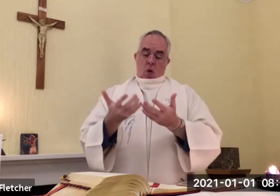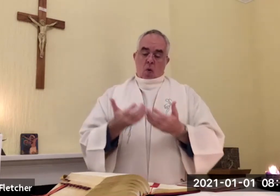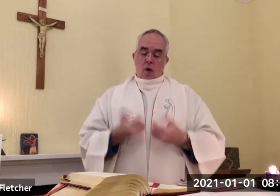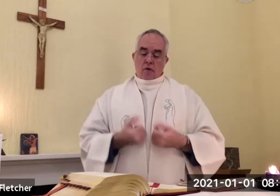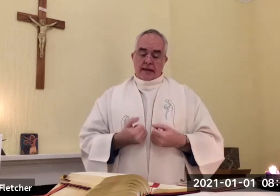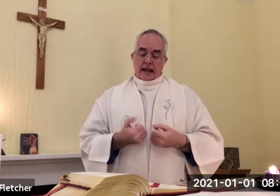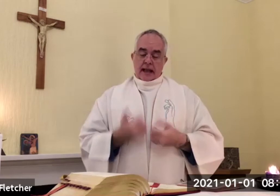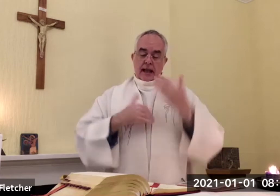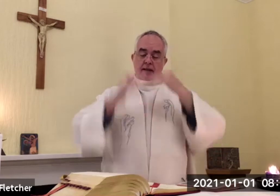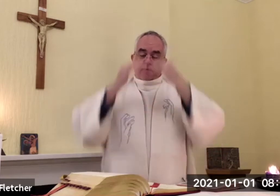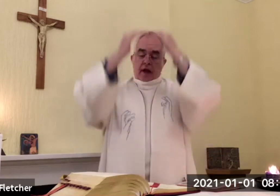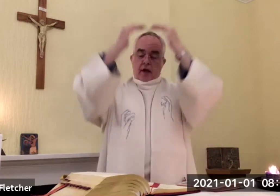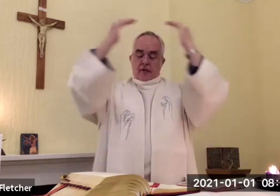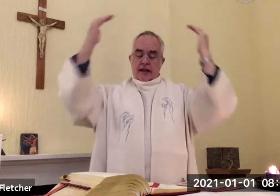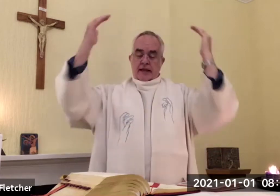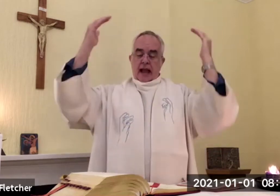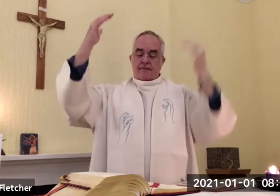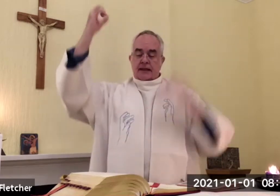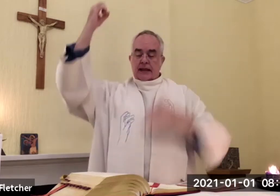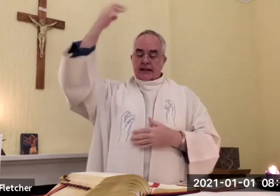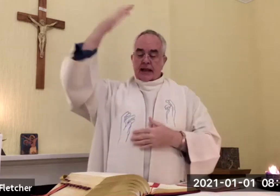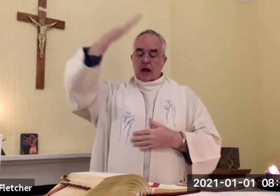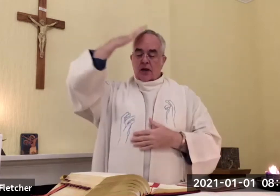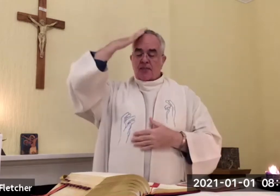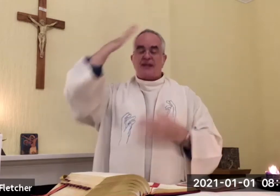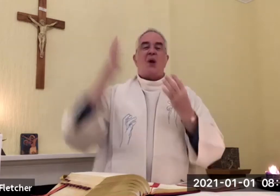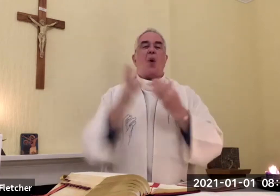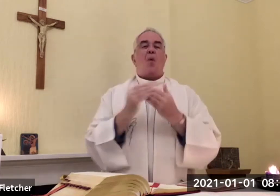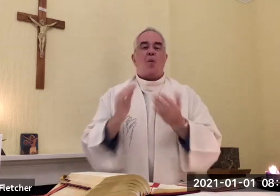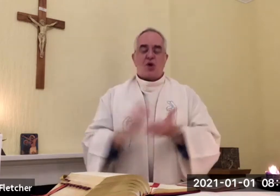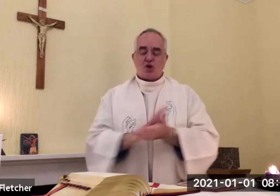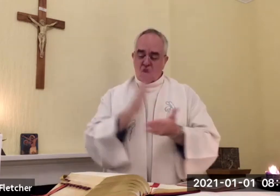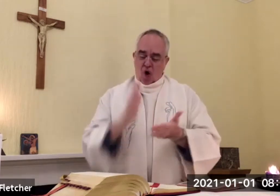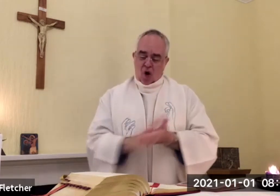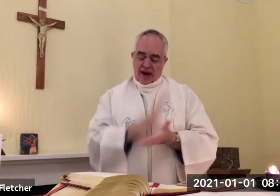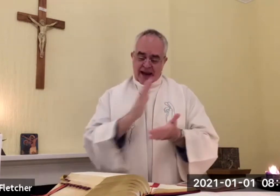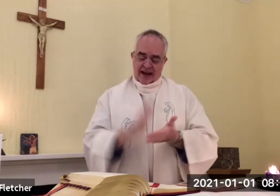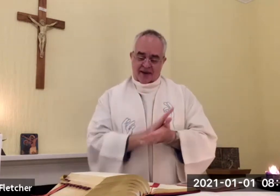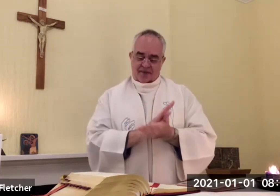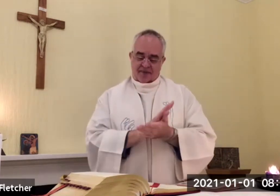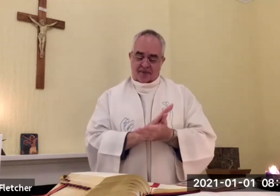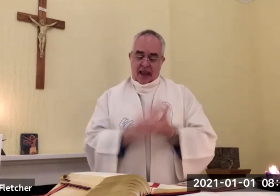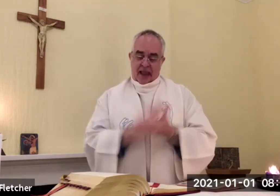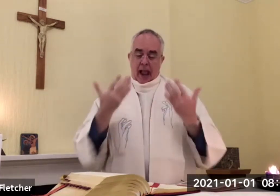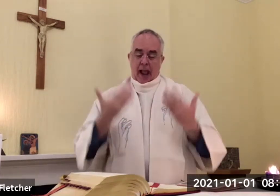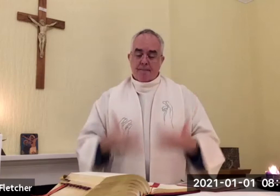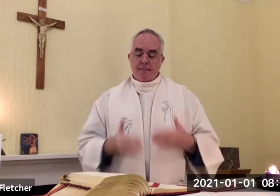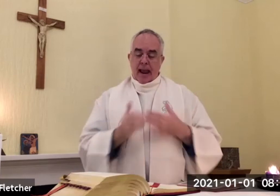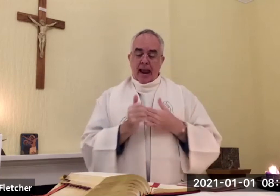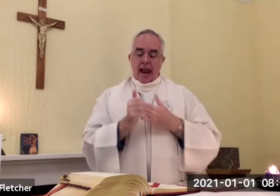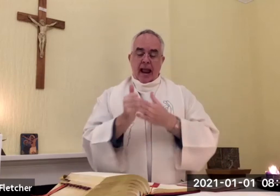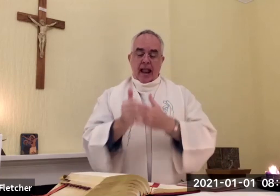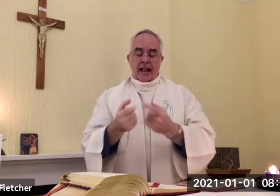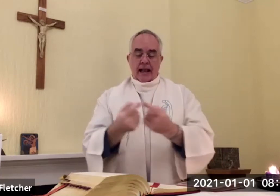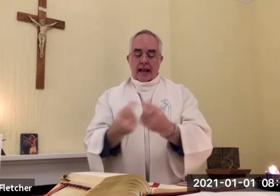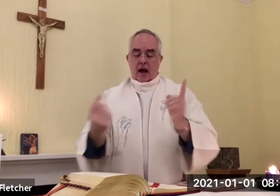We receive the heavenly sacrament with joy. May it lead